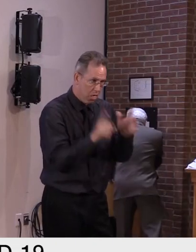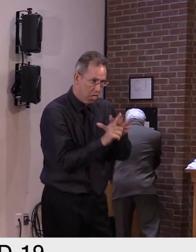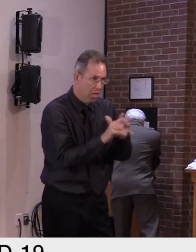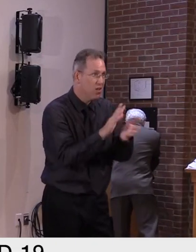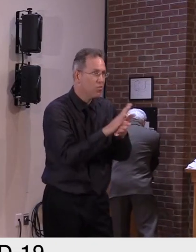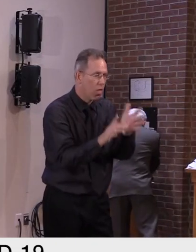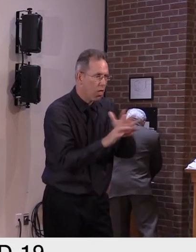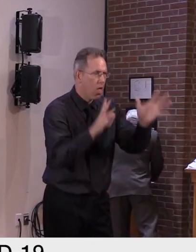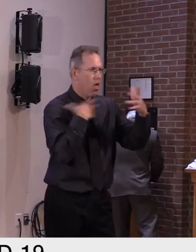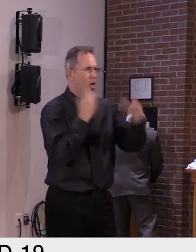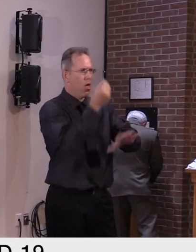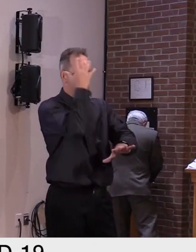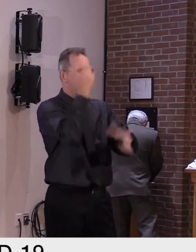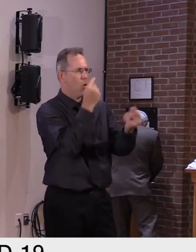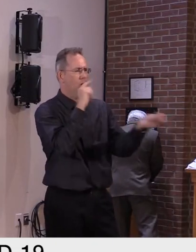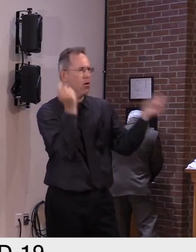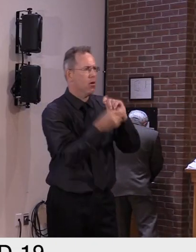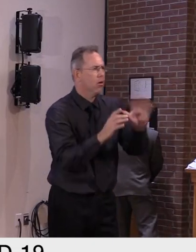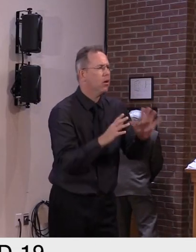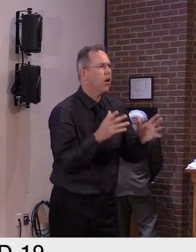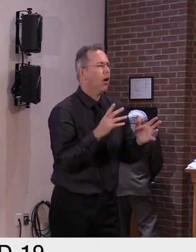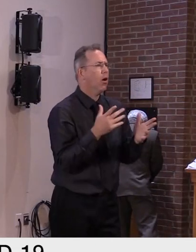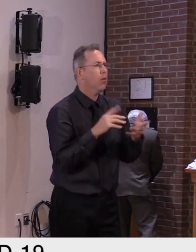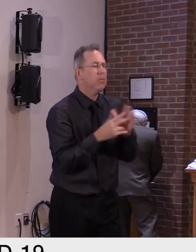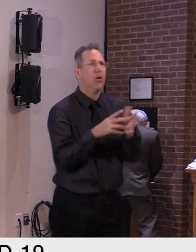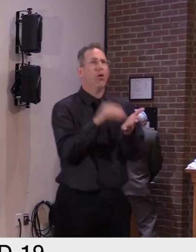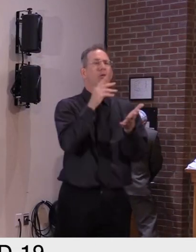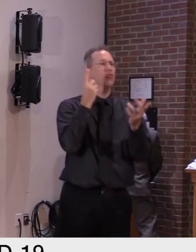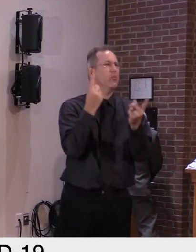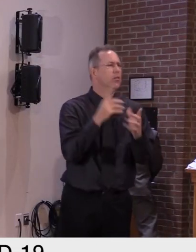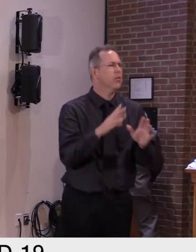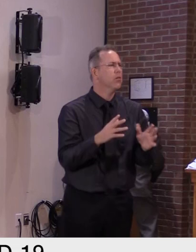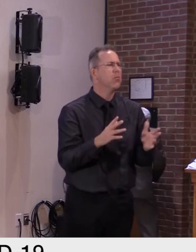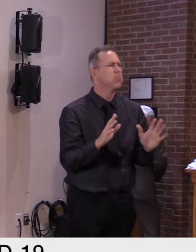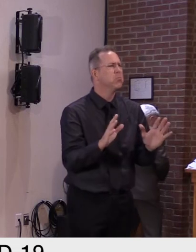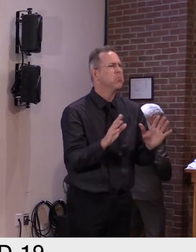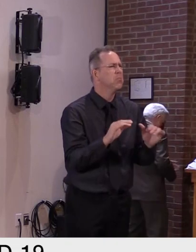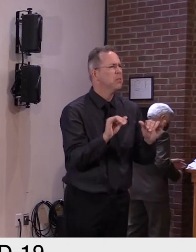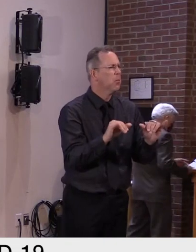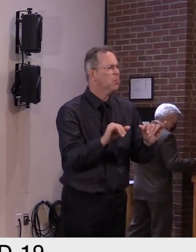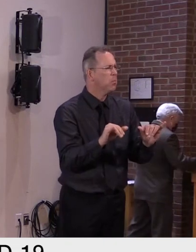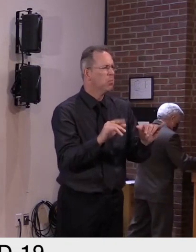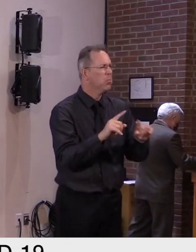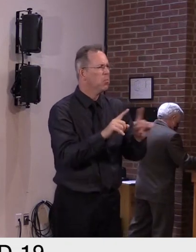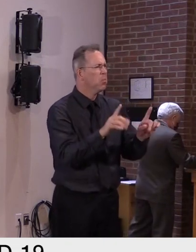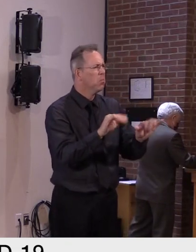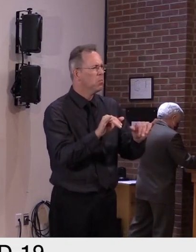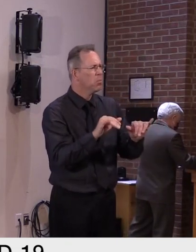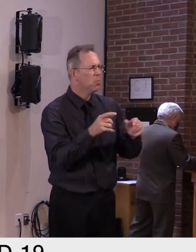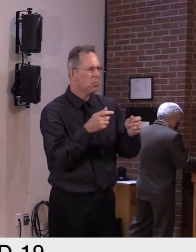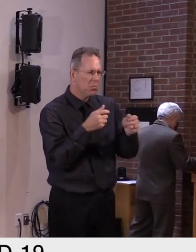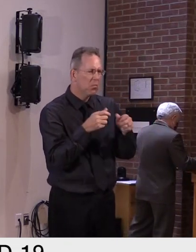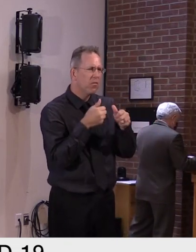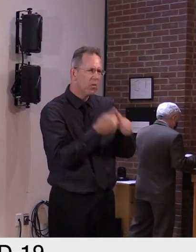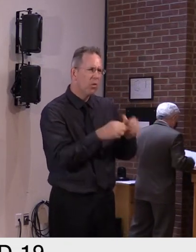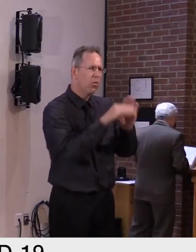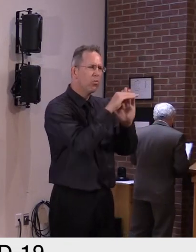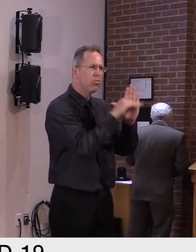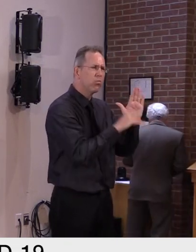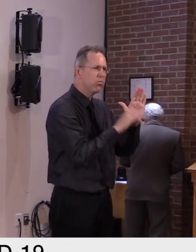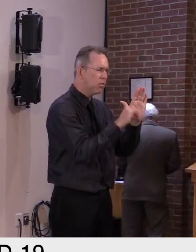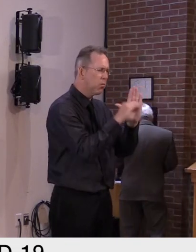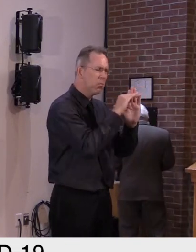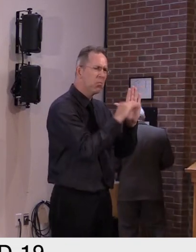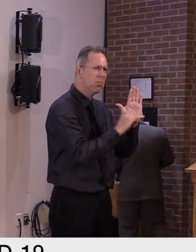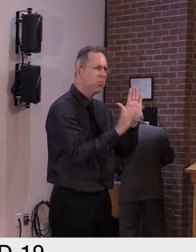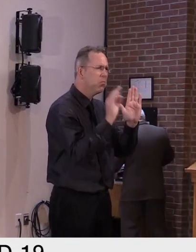school could do when this happens to them, because of the fact that, again, we're trying to just say that this